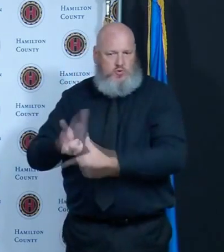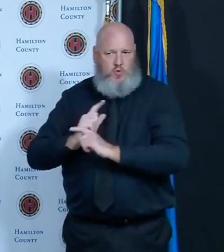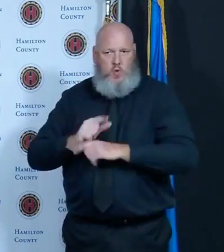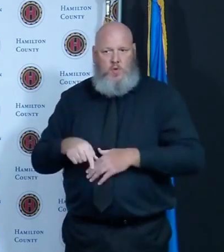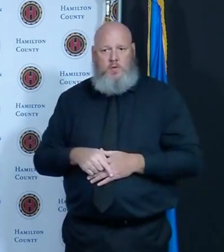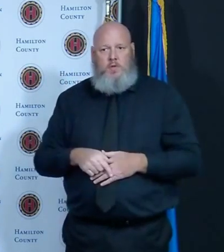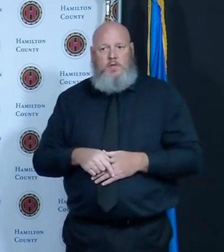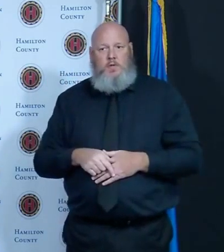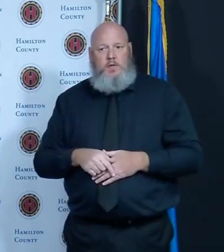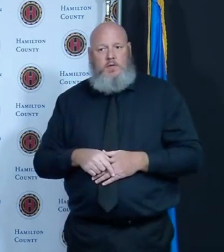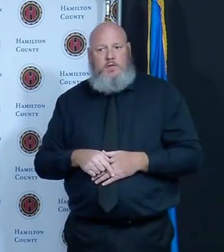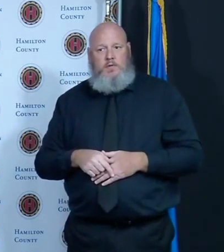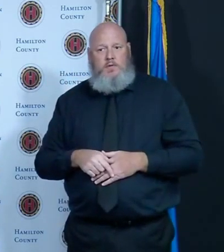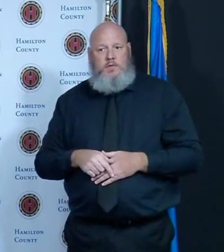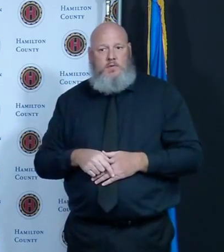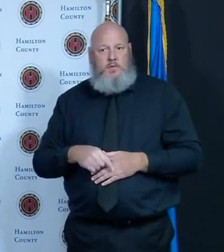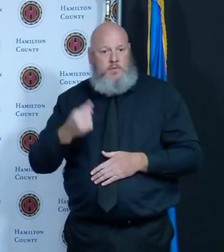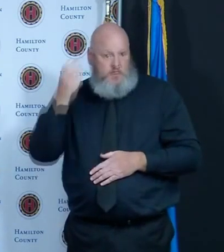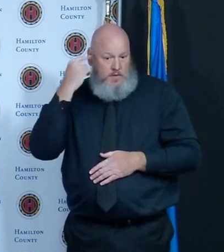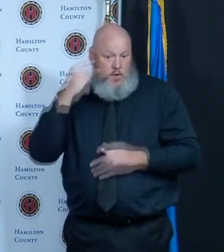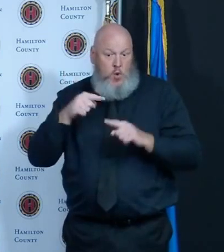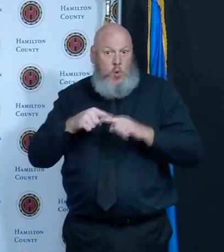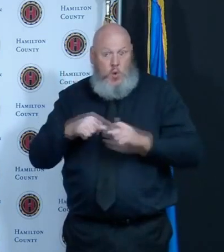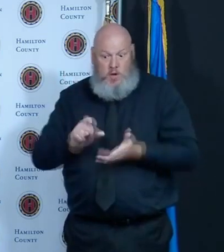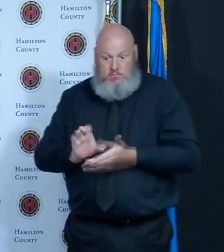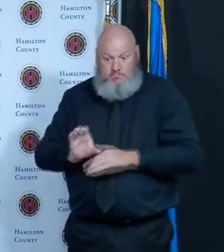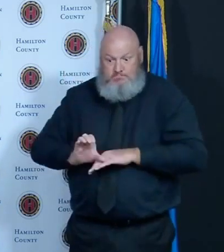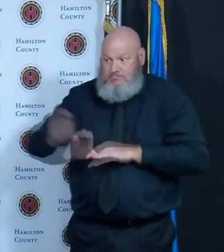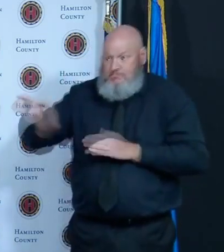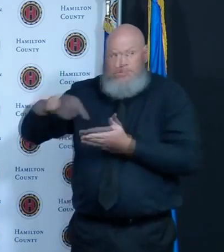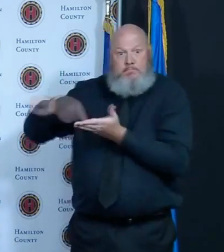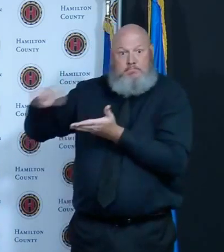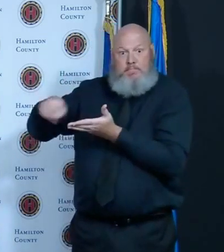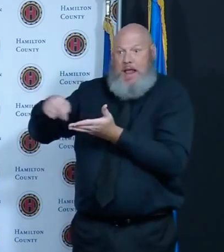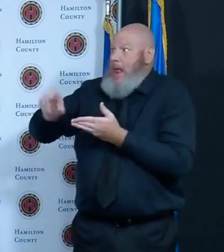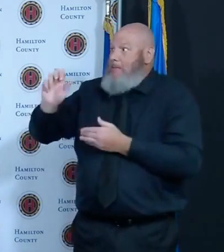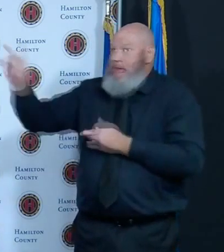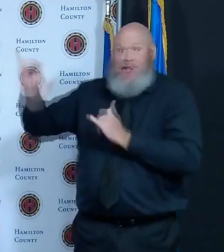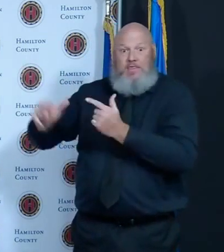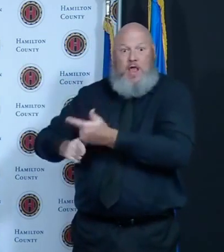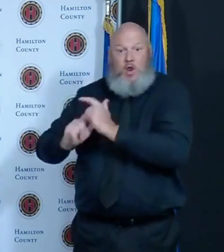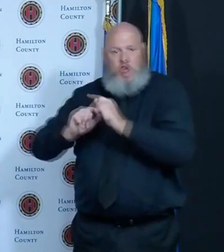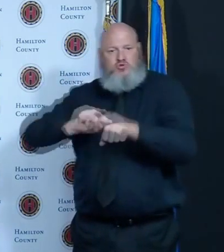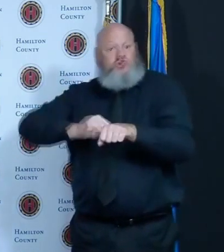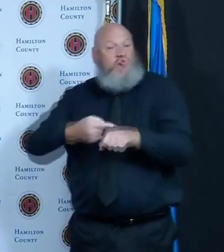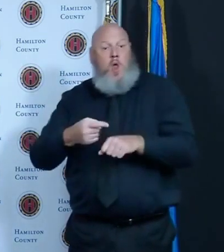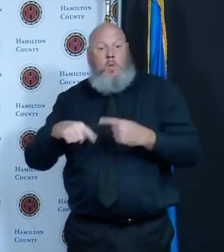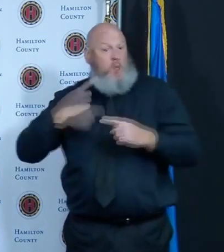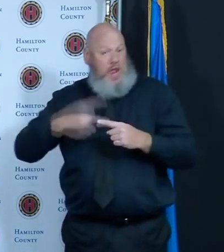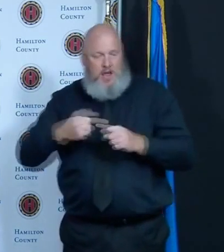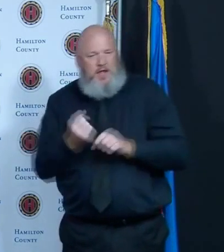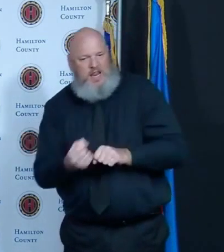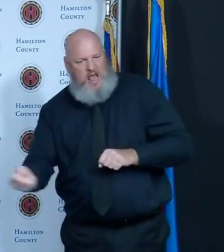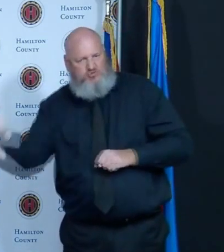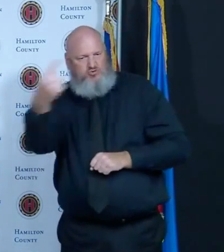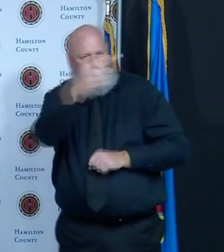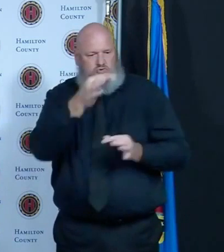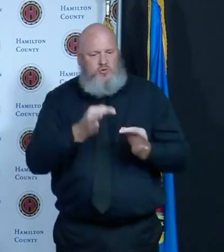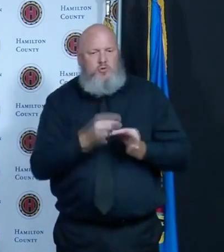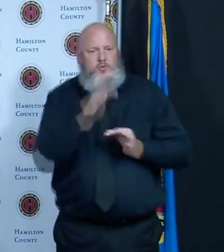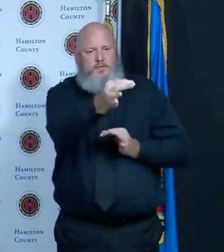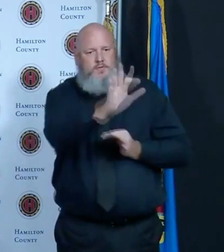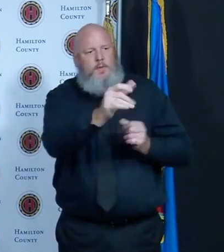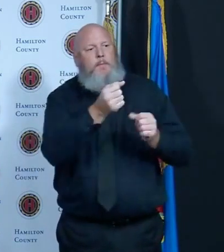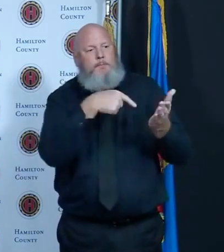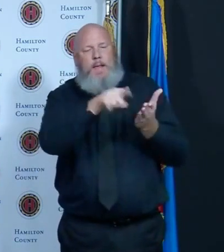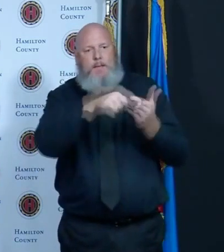and personal guarantees are required above $200,000. They will take a look